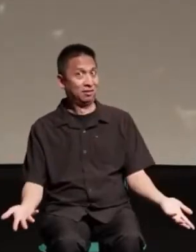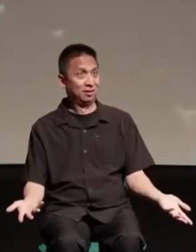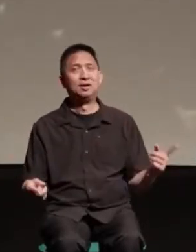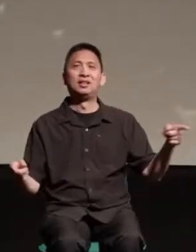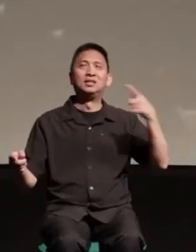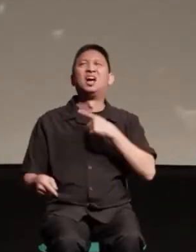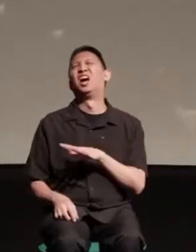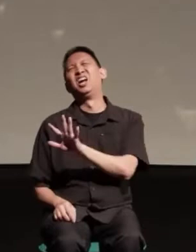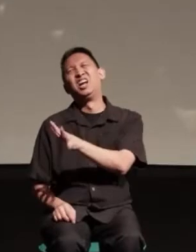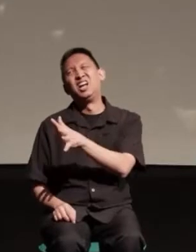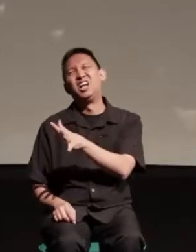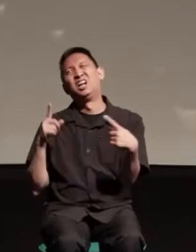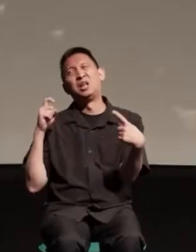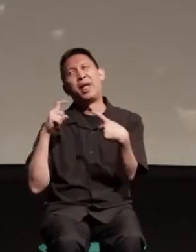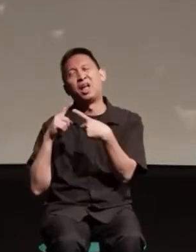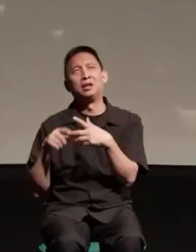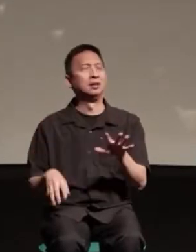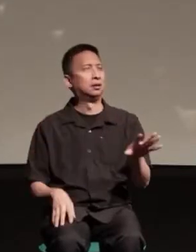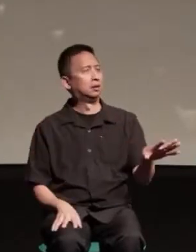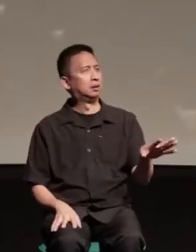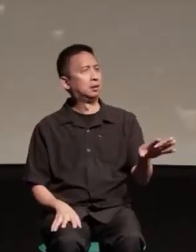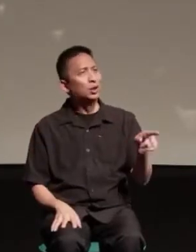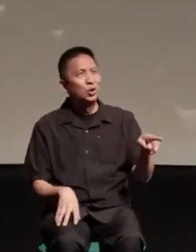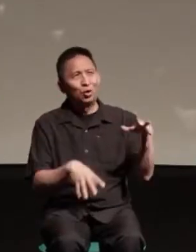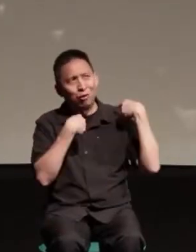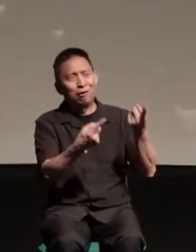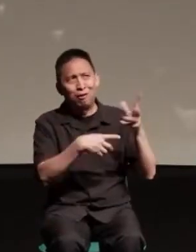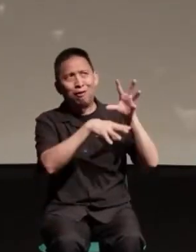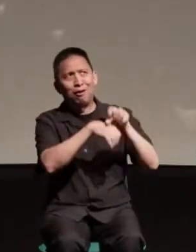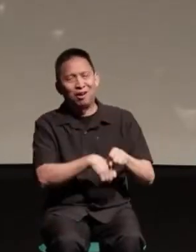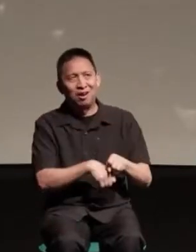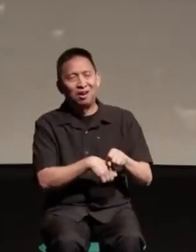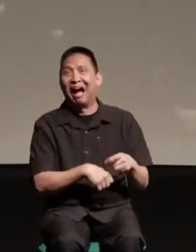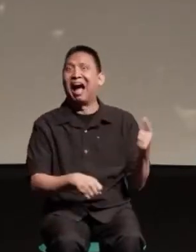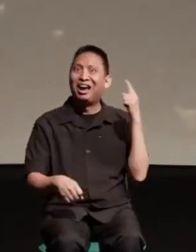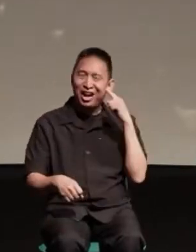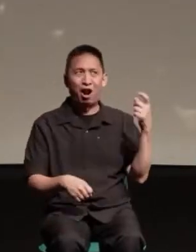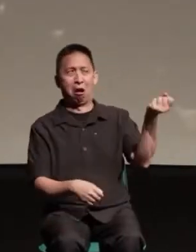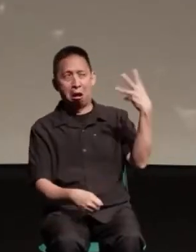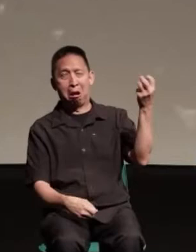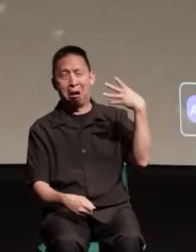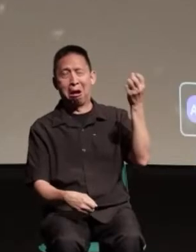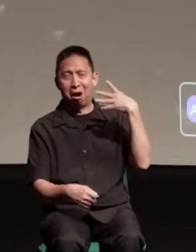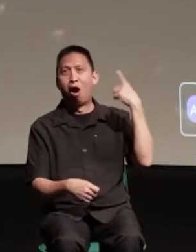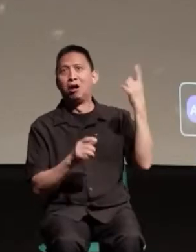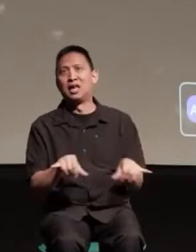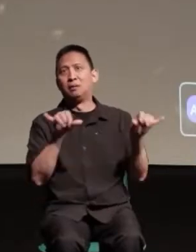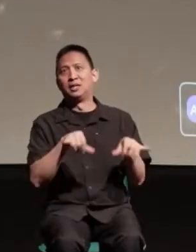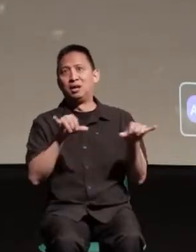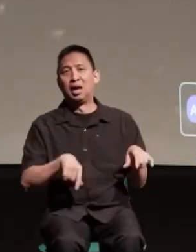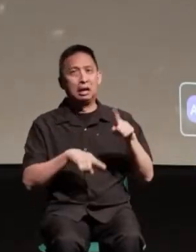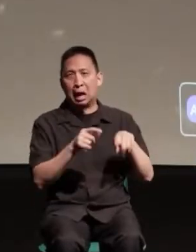it's complicated from someone you've met, and I have examples I've met 40 times, and I still hear that at some point in the explanation of why something's not